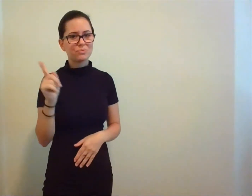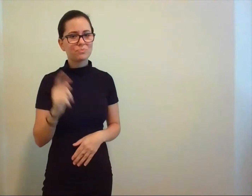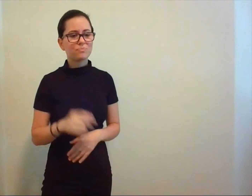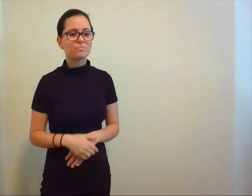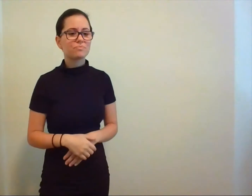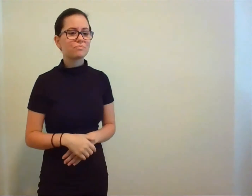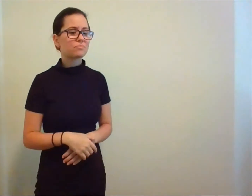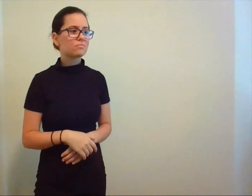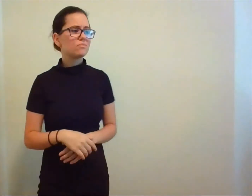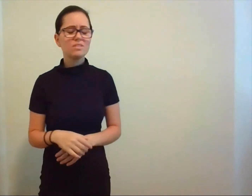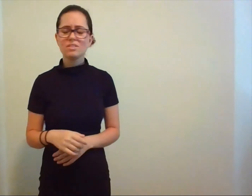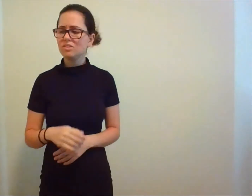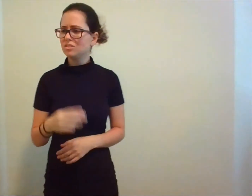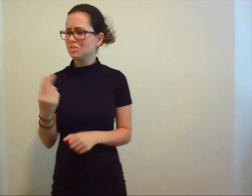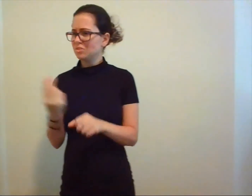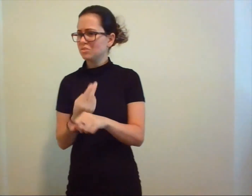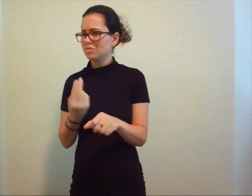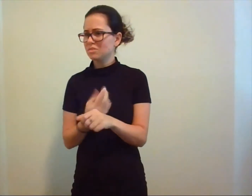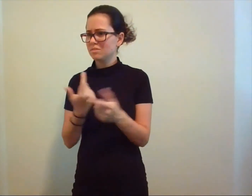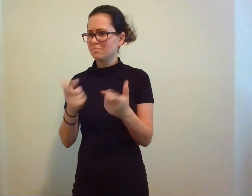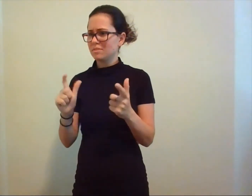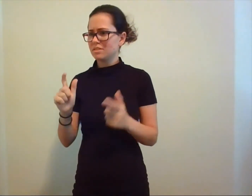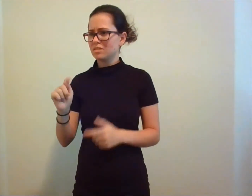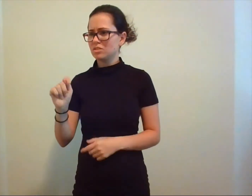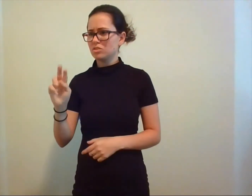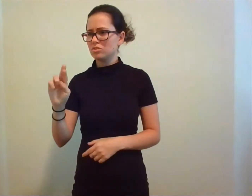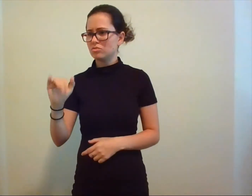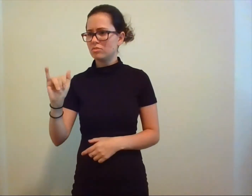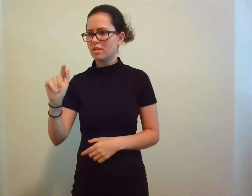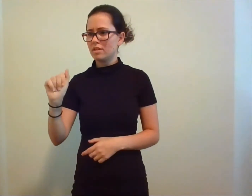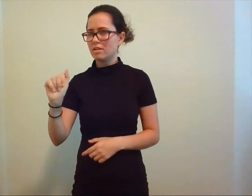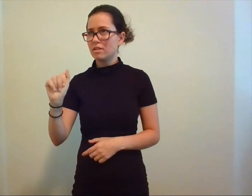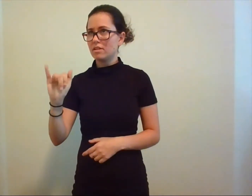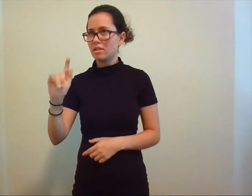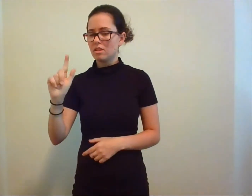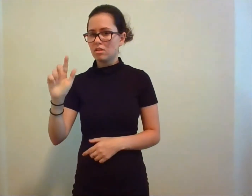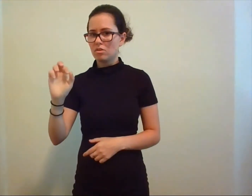No. All this fit inside my vehicle because it was all mushy.